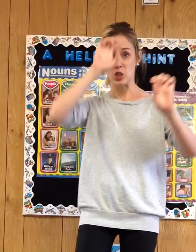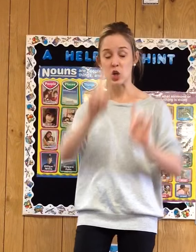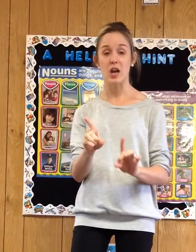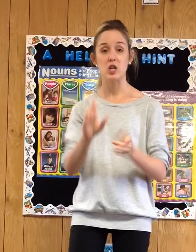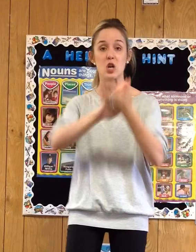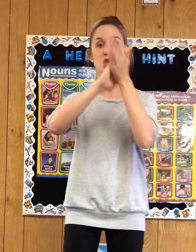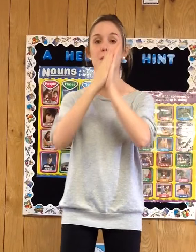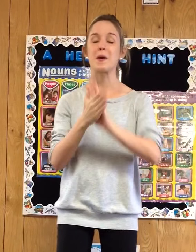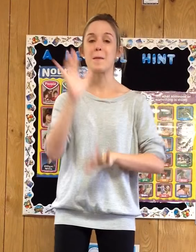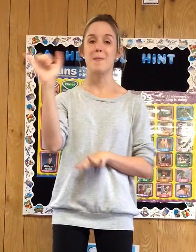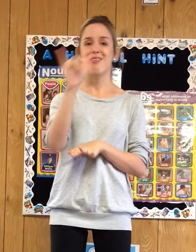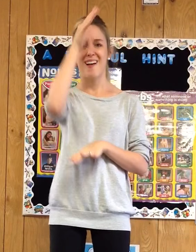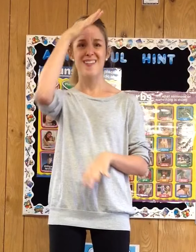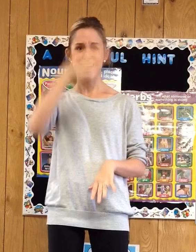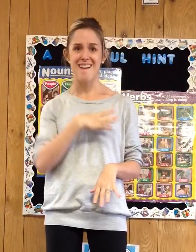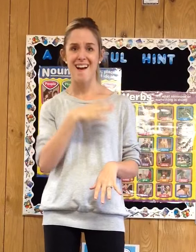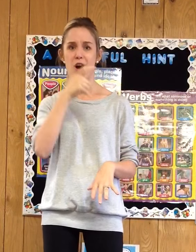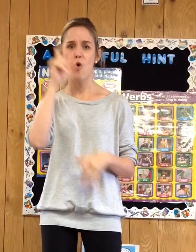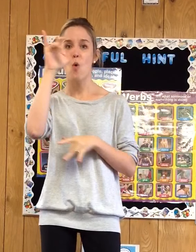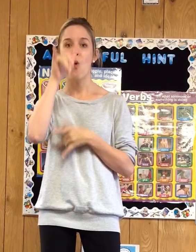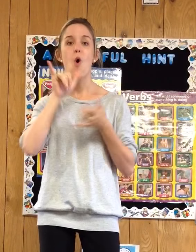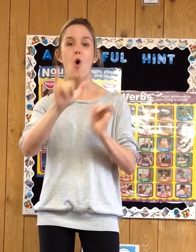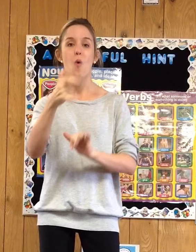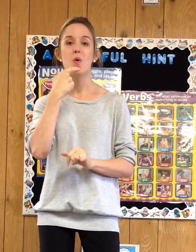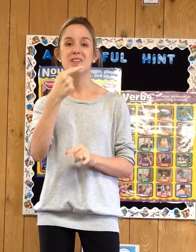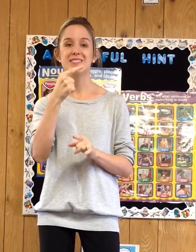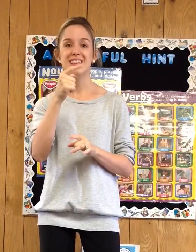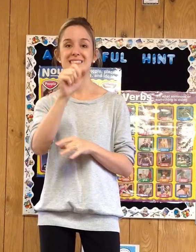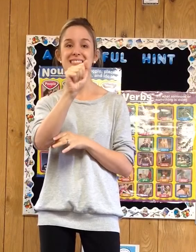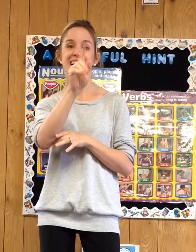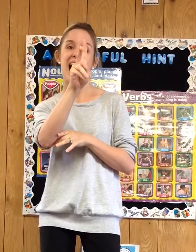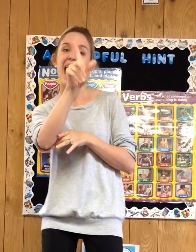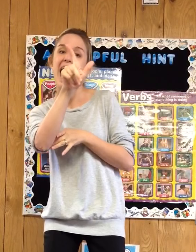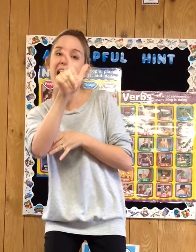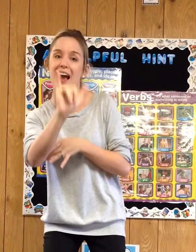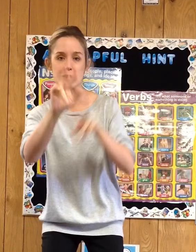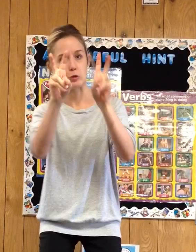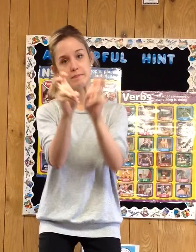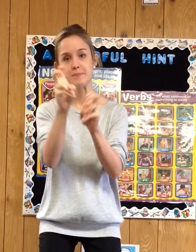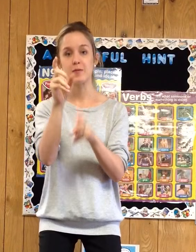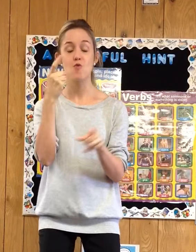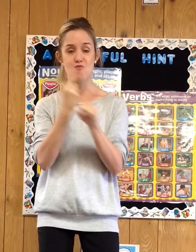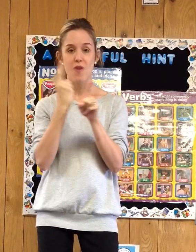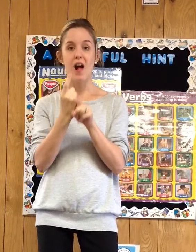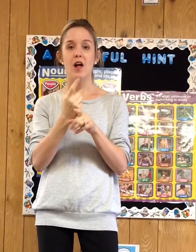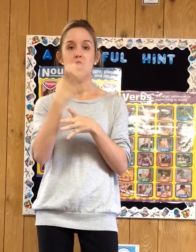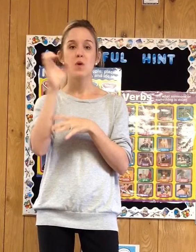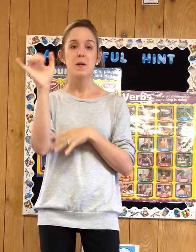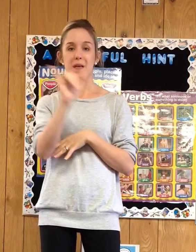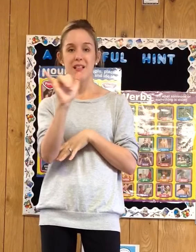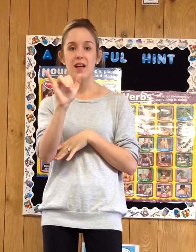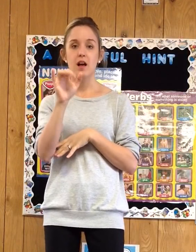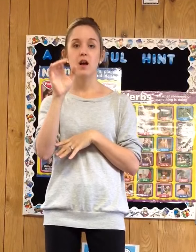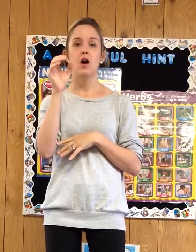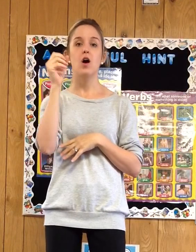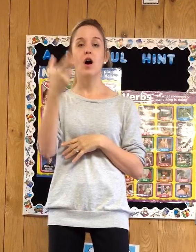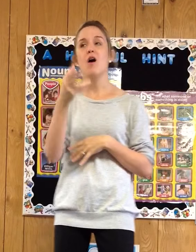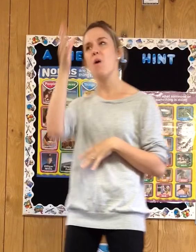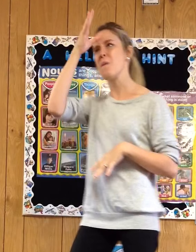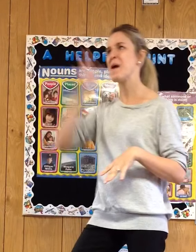becoming like that guy who always says, actually. Right? You want to be like, oh, dude, we had to get up in the middle